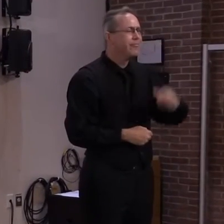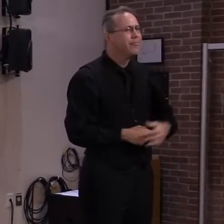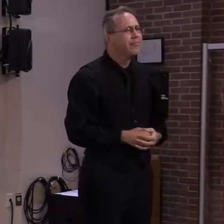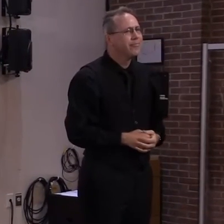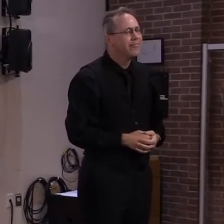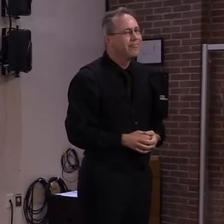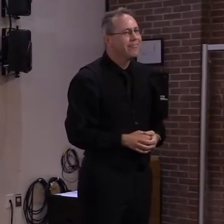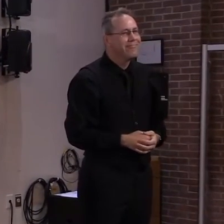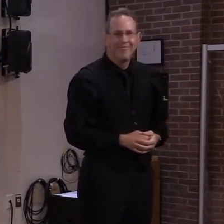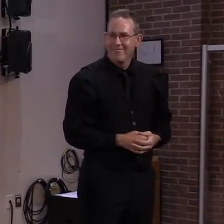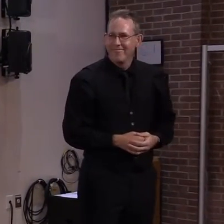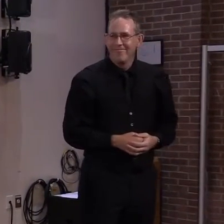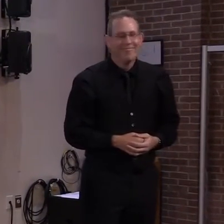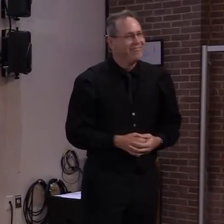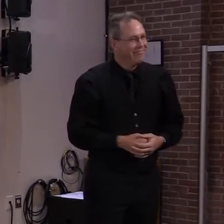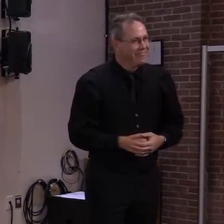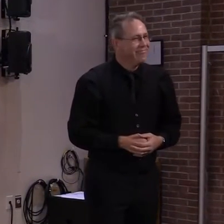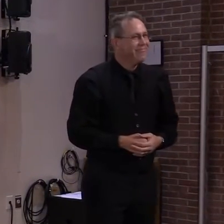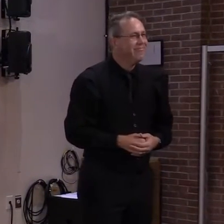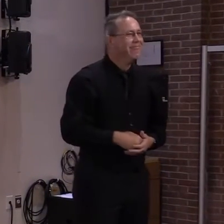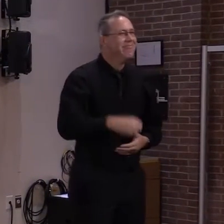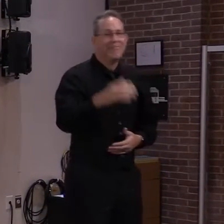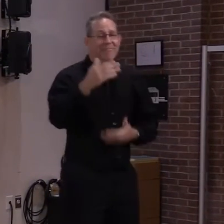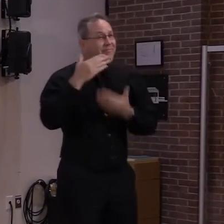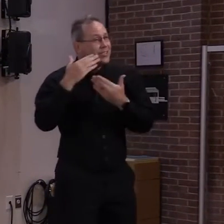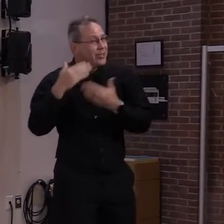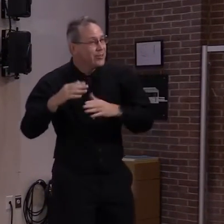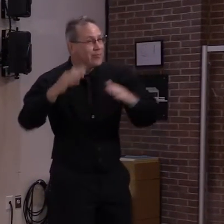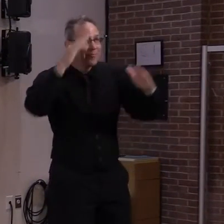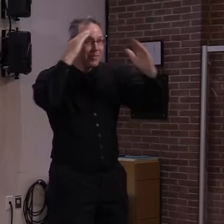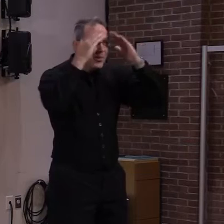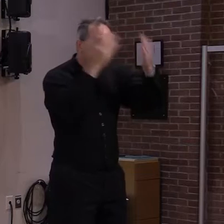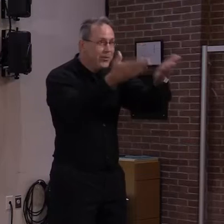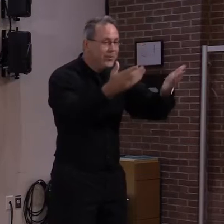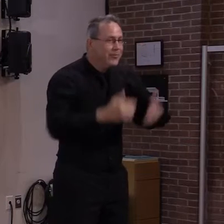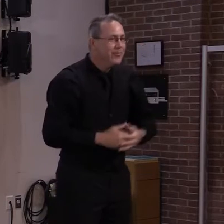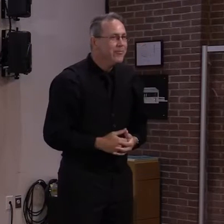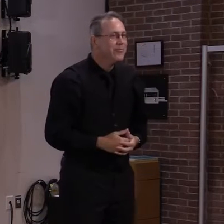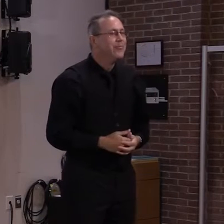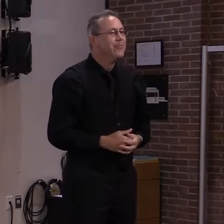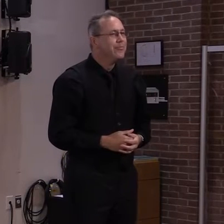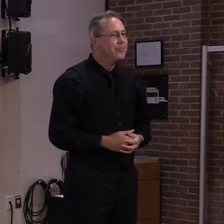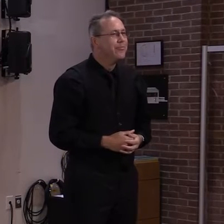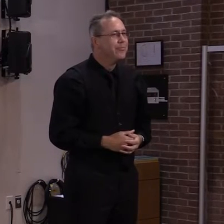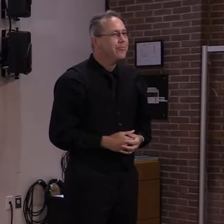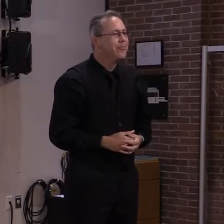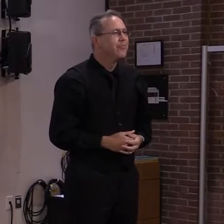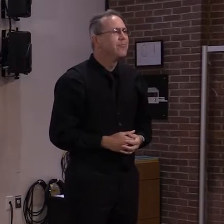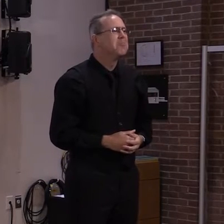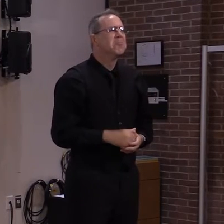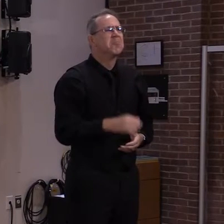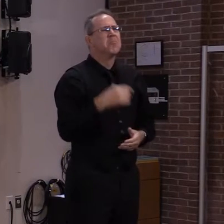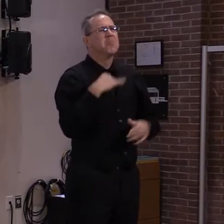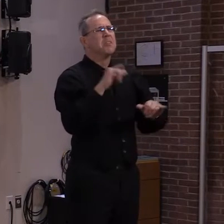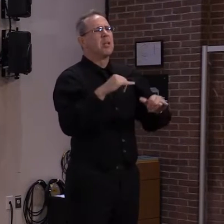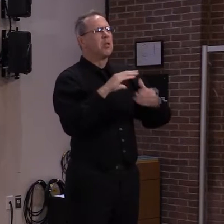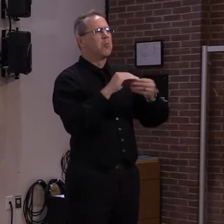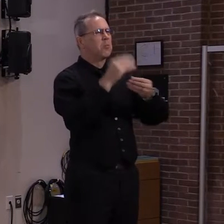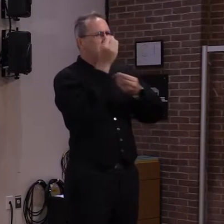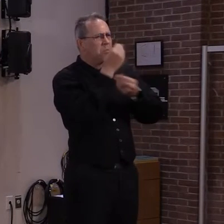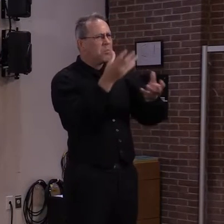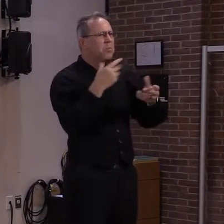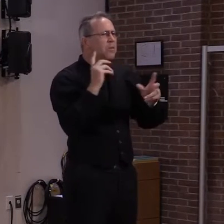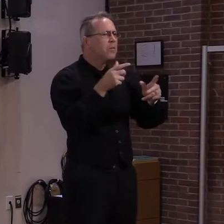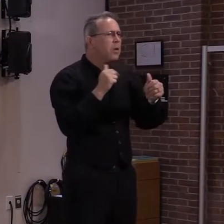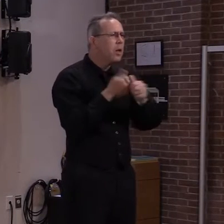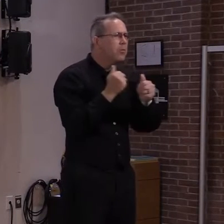Thank you, Commissioner Pichek, and good afternoon, everyone. As usual, I'm going to cover the various walk-in vaccination clinics that will